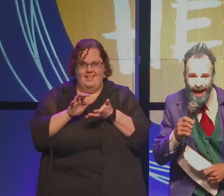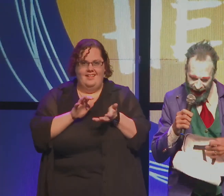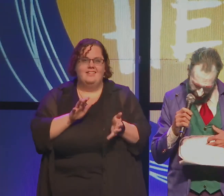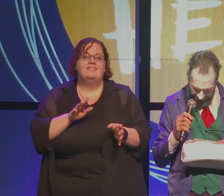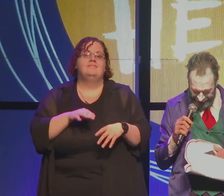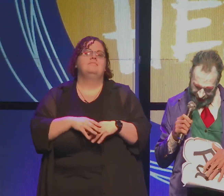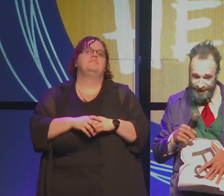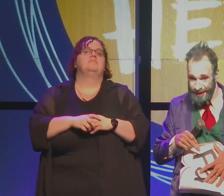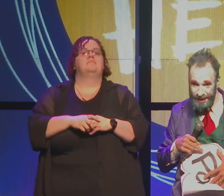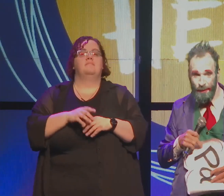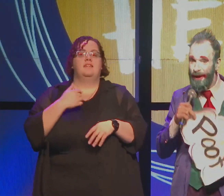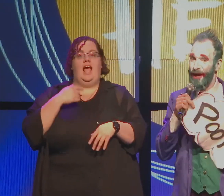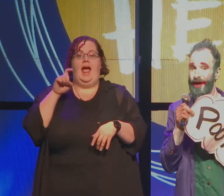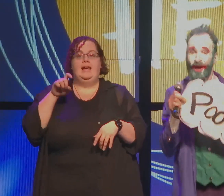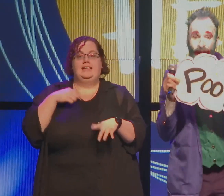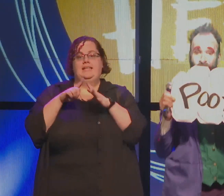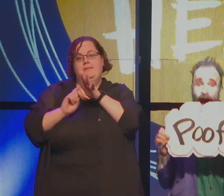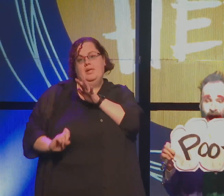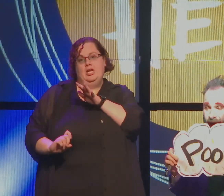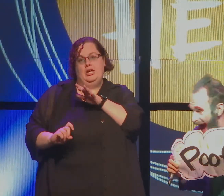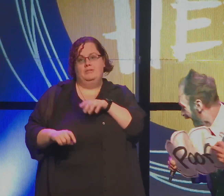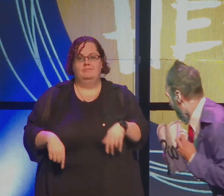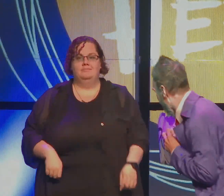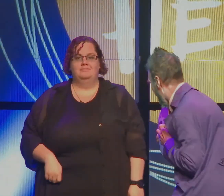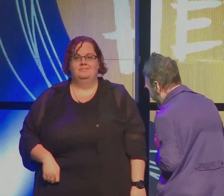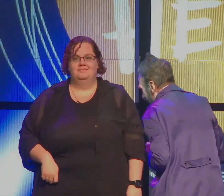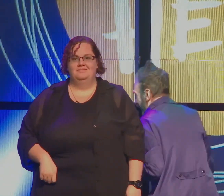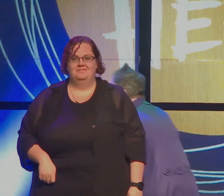Well, I need to disappear.